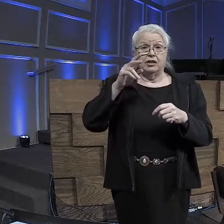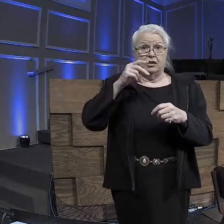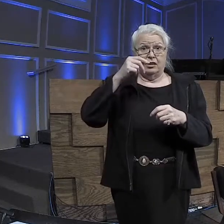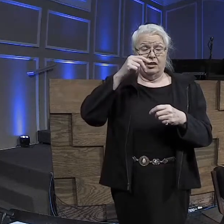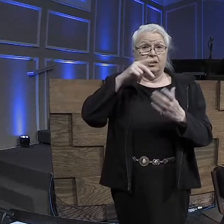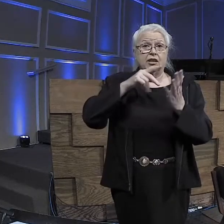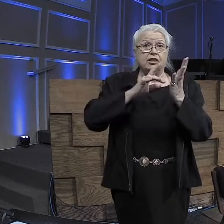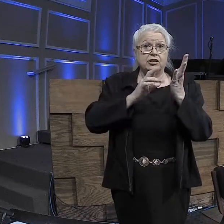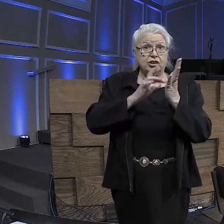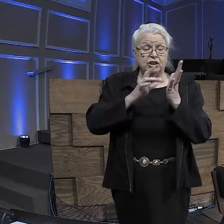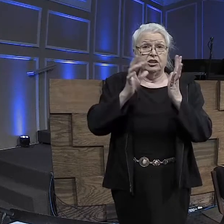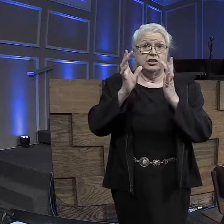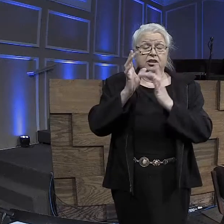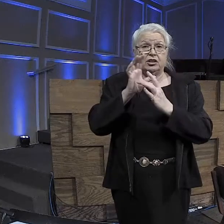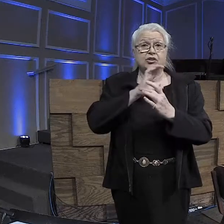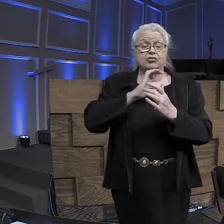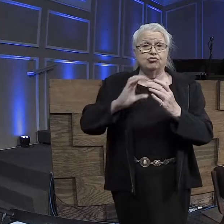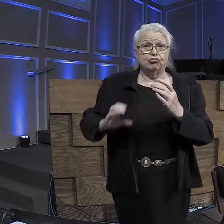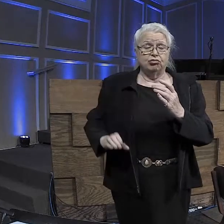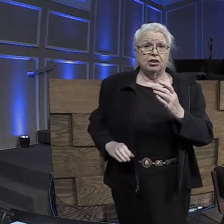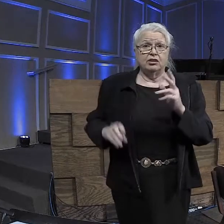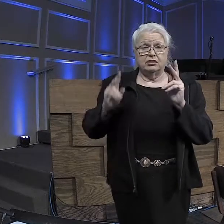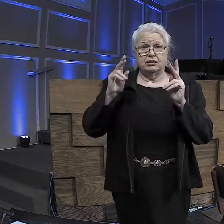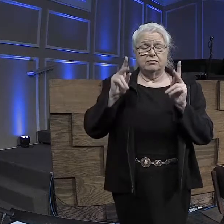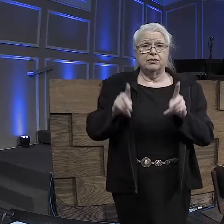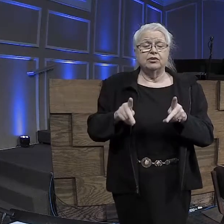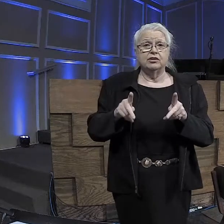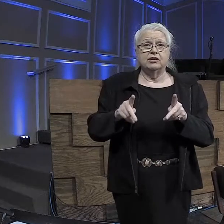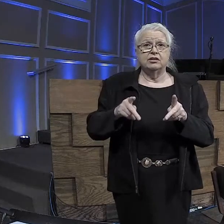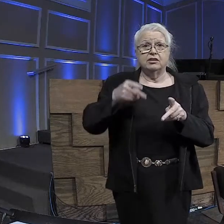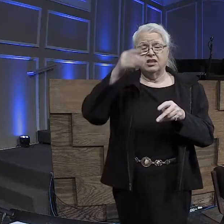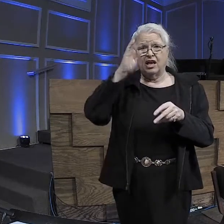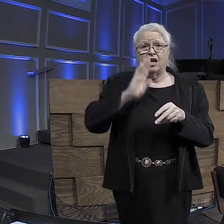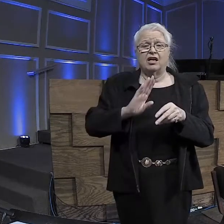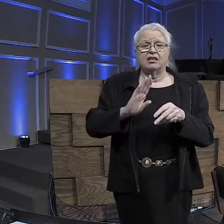Christ. Do you know him today?